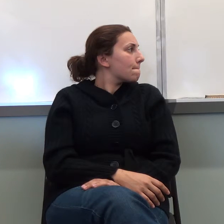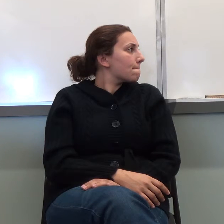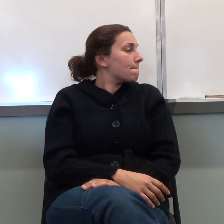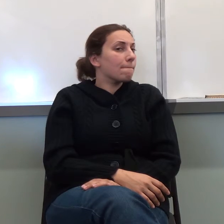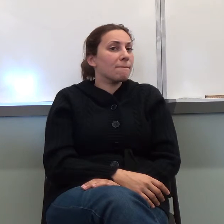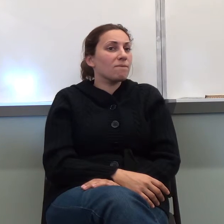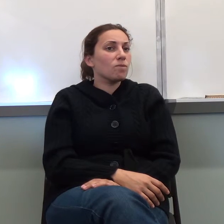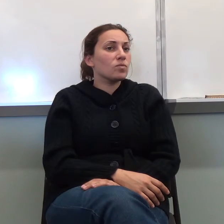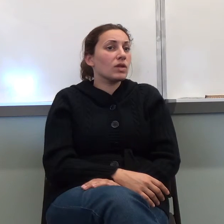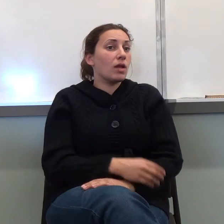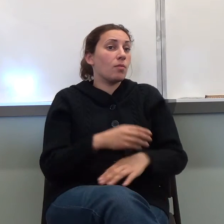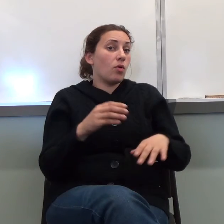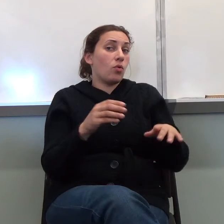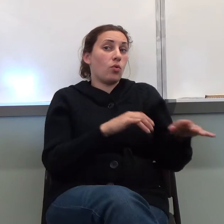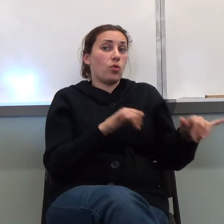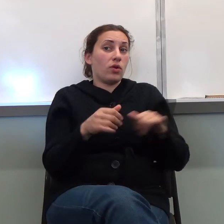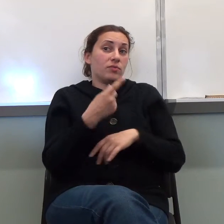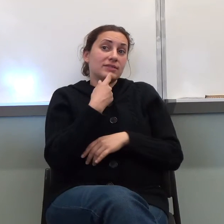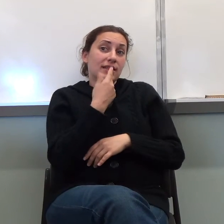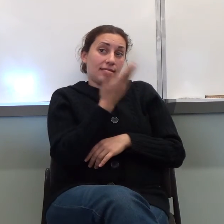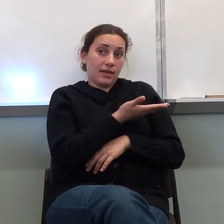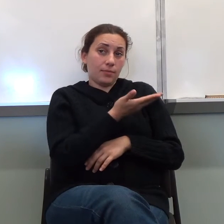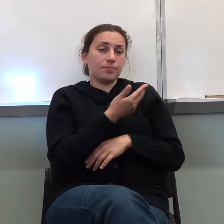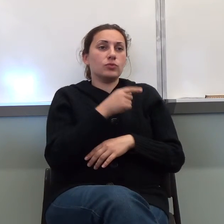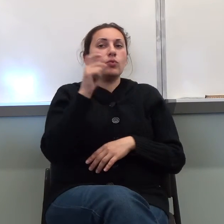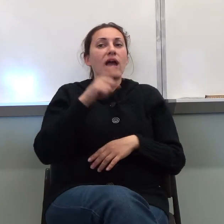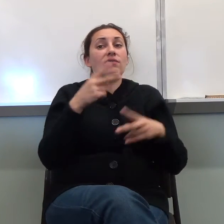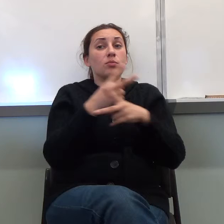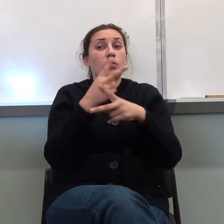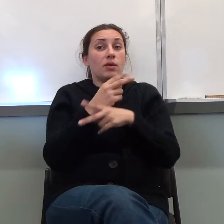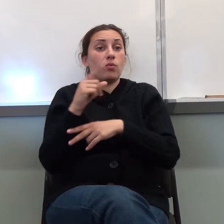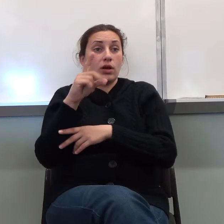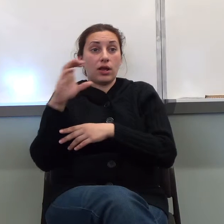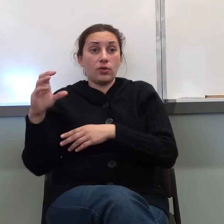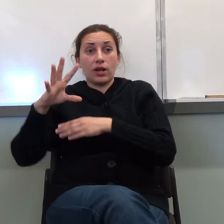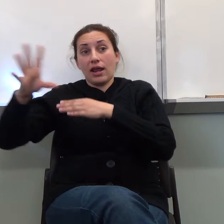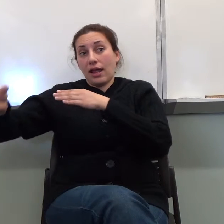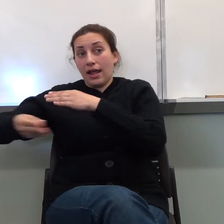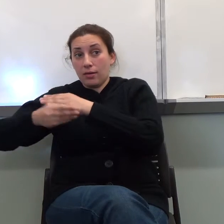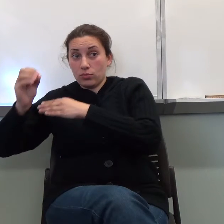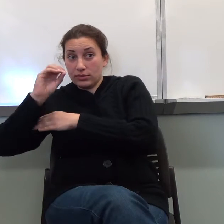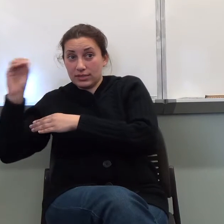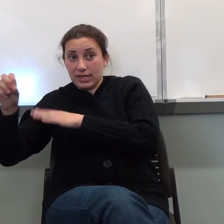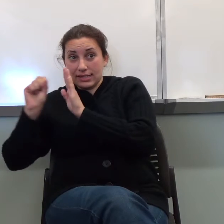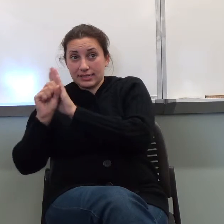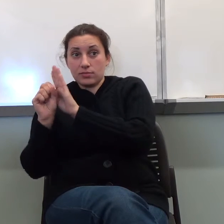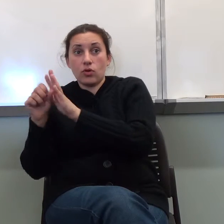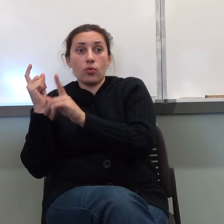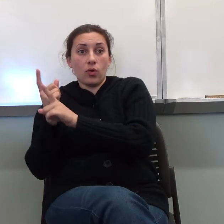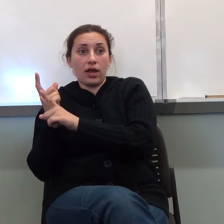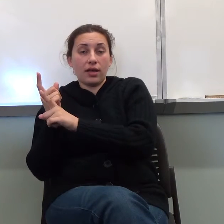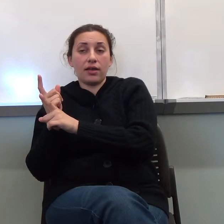According to what we said over there, you've got to multiply by 100 and attach a percent sign. I'm sorry,